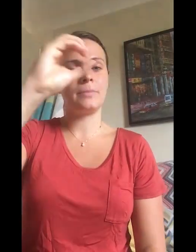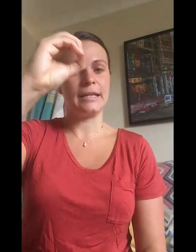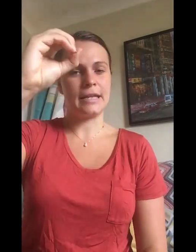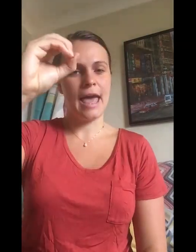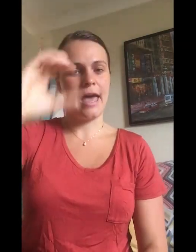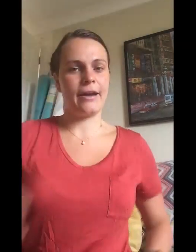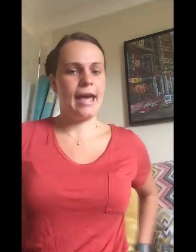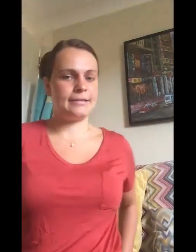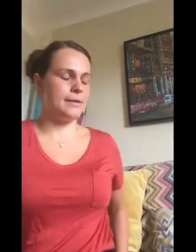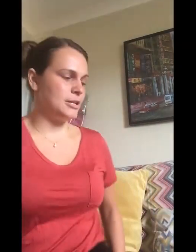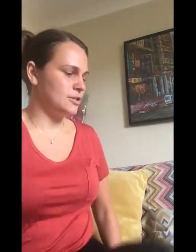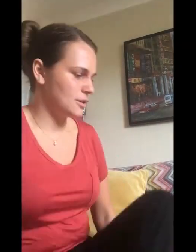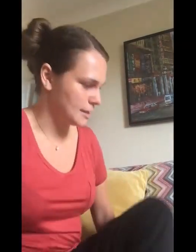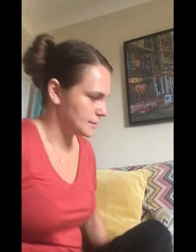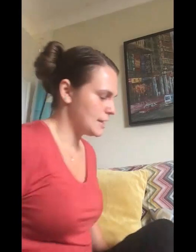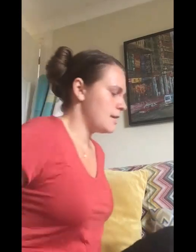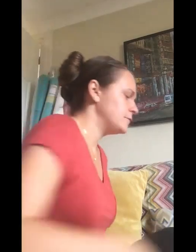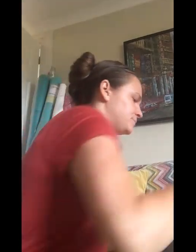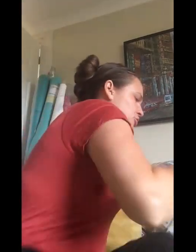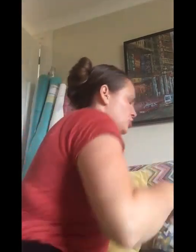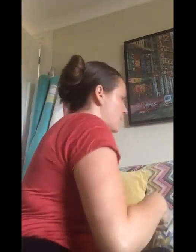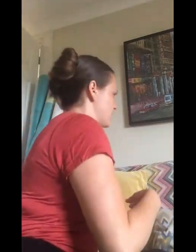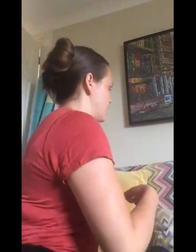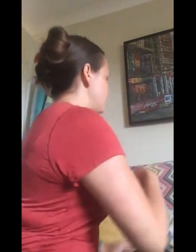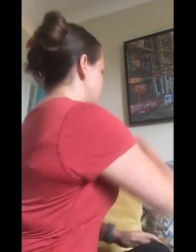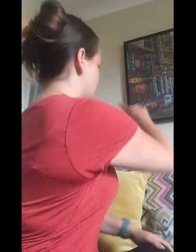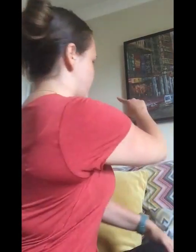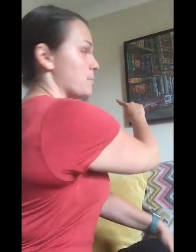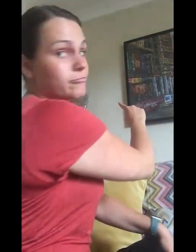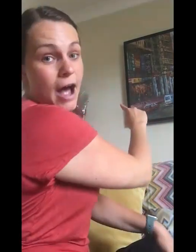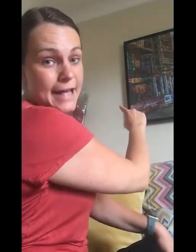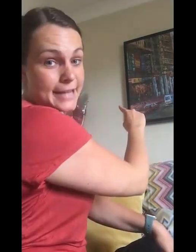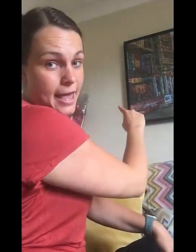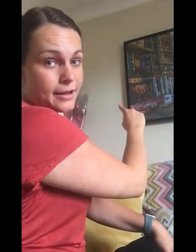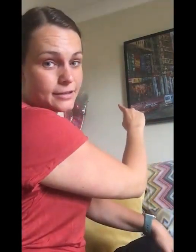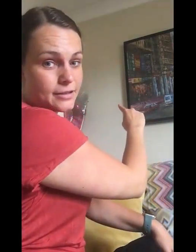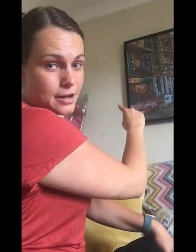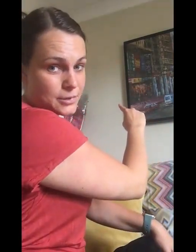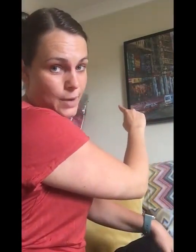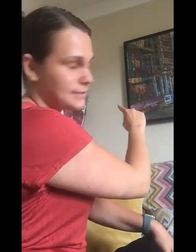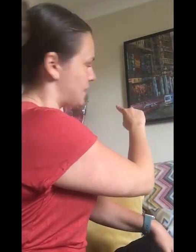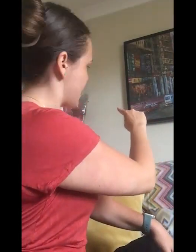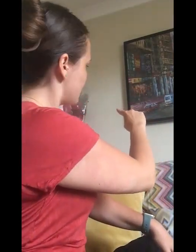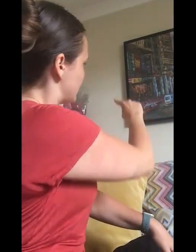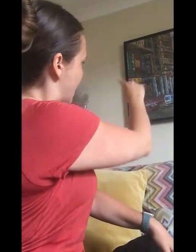in the air, okay? So let me just do this to show you. So if we were writing the number 20, we'd have